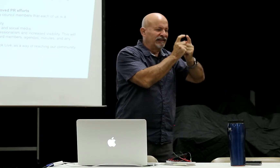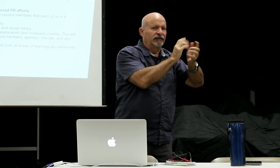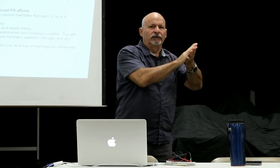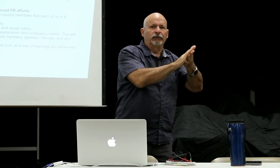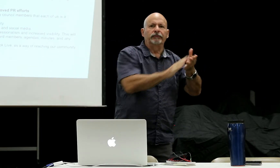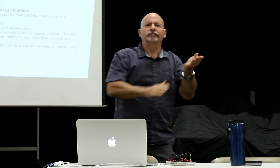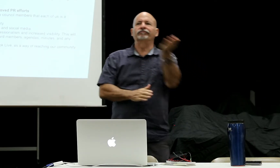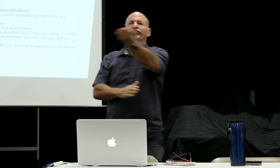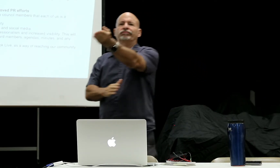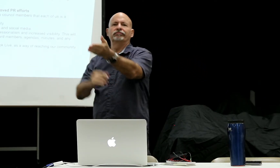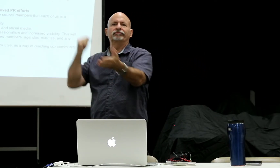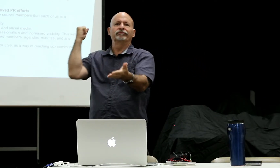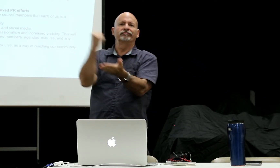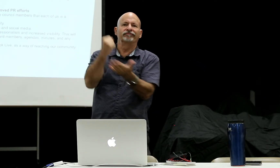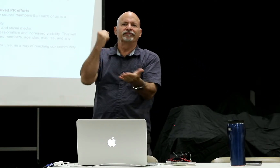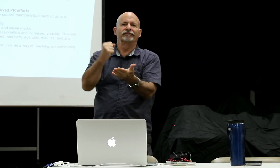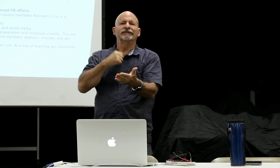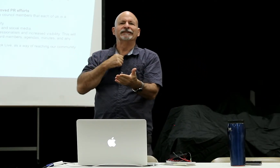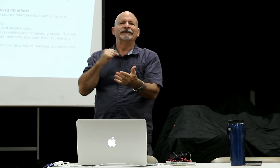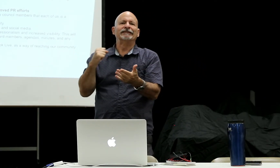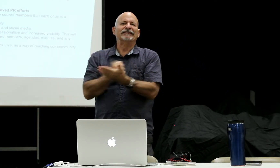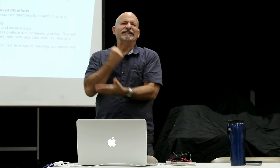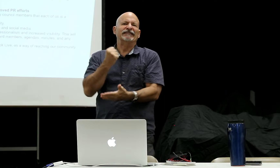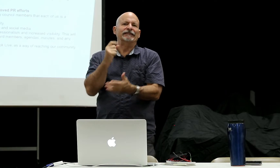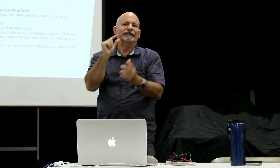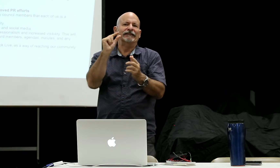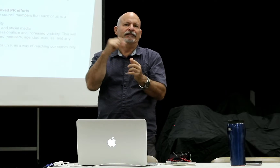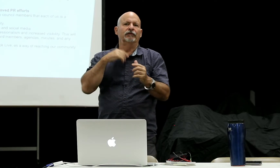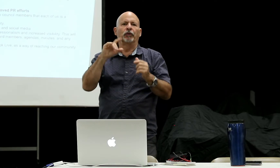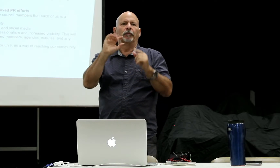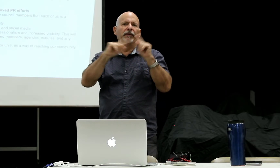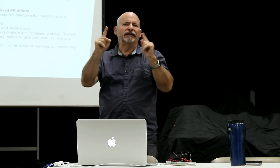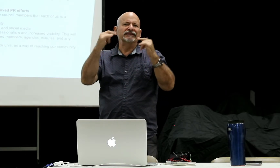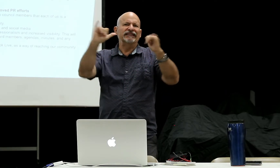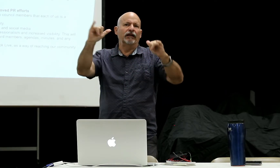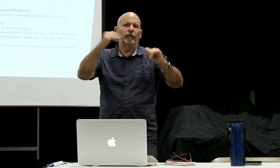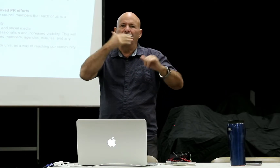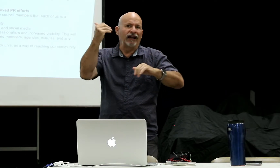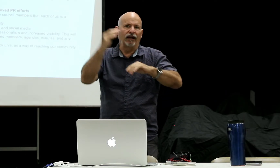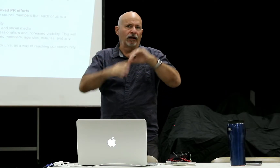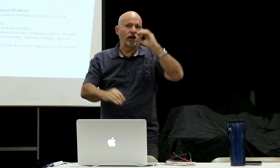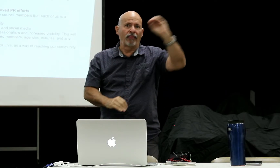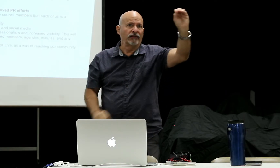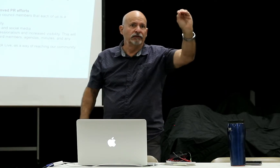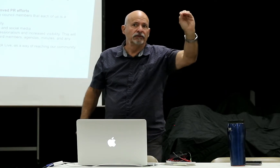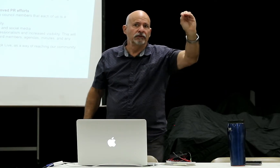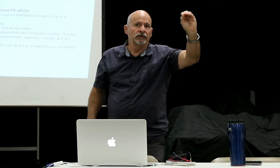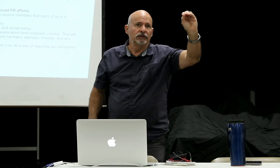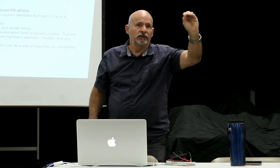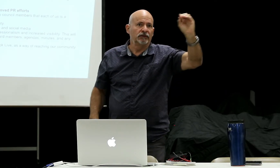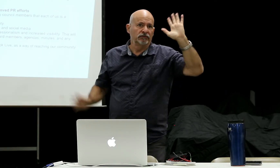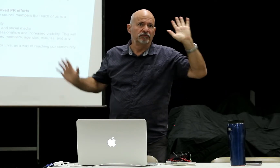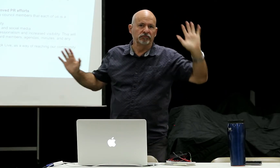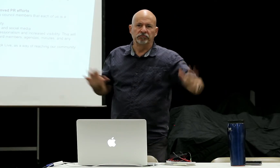are blind. And when it was signed into law, there were some things still missing. Again, it's